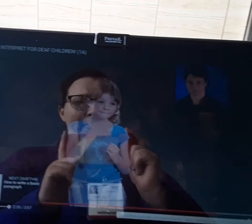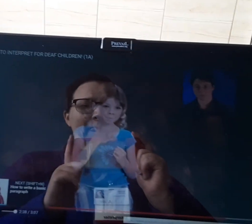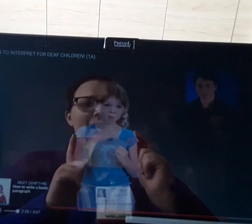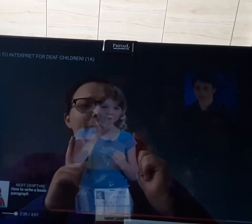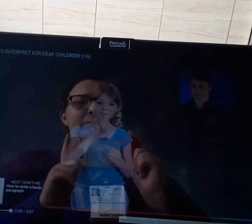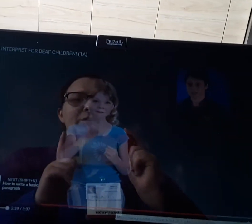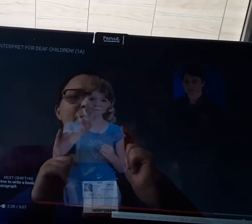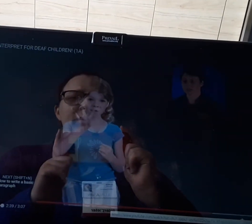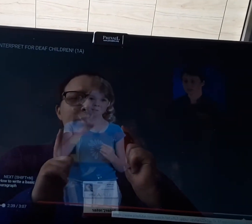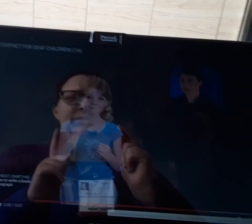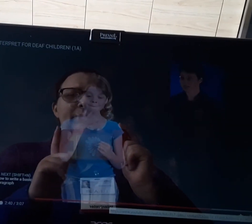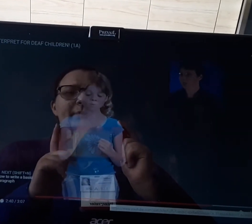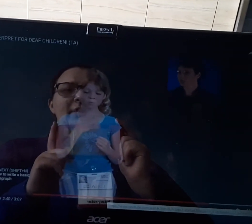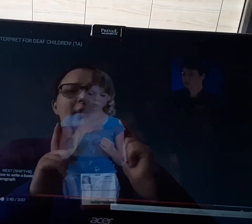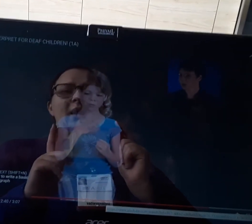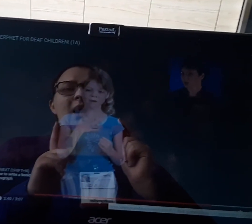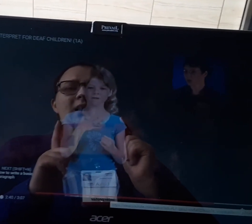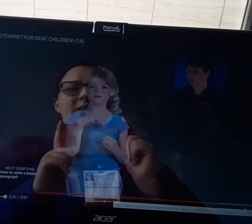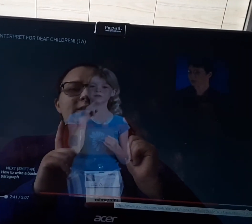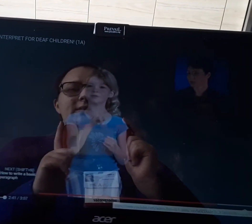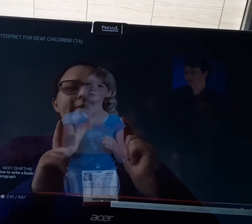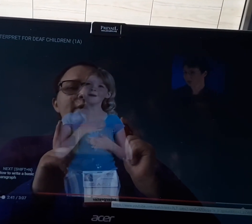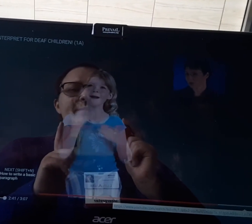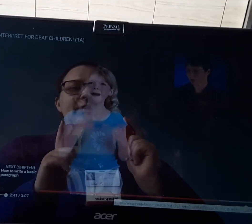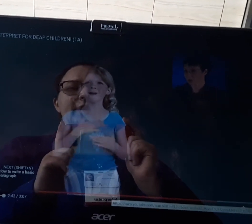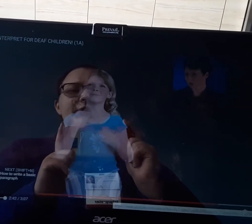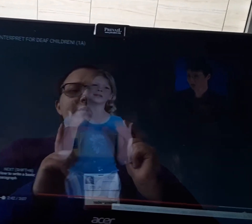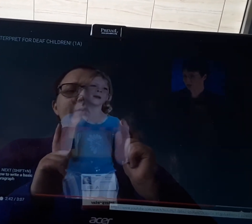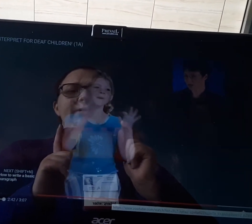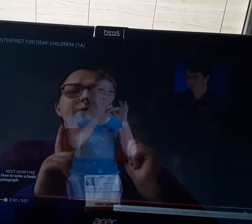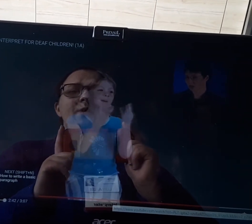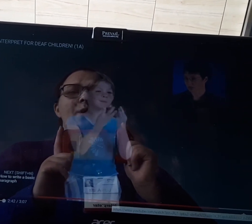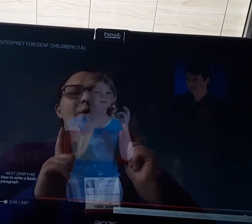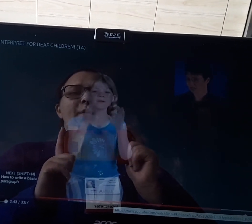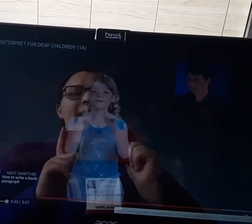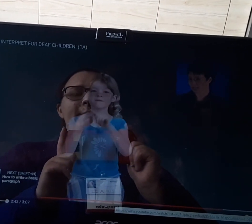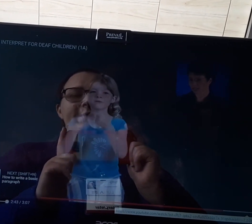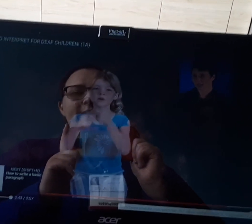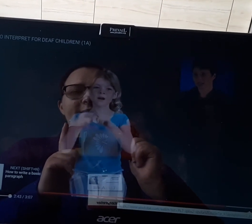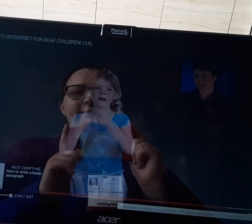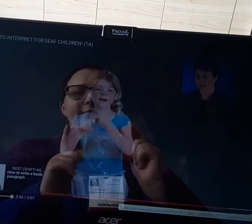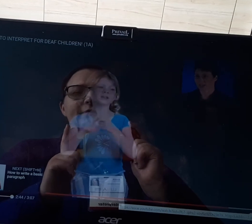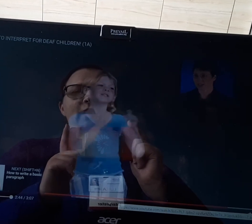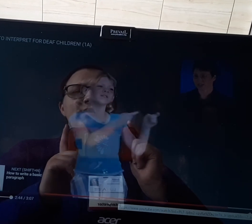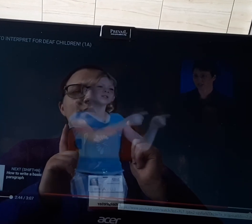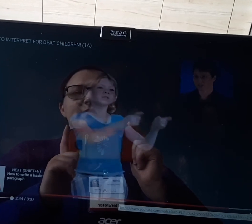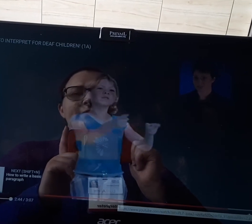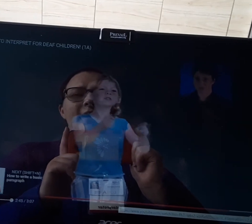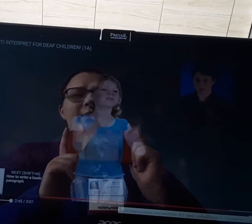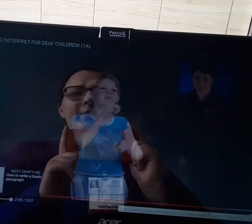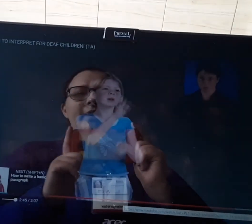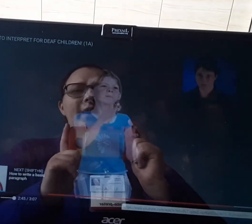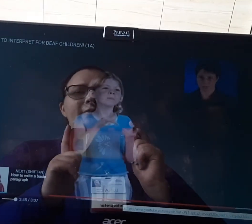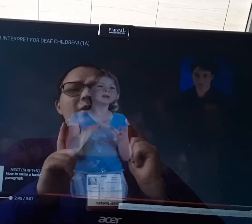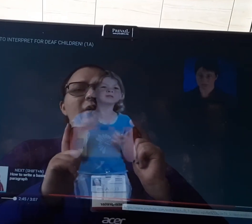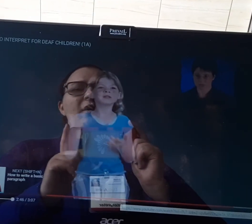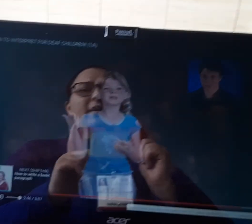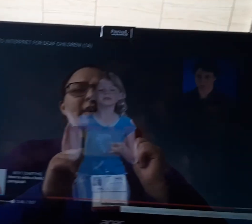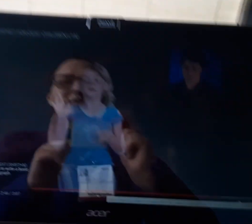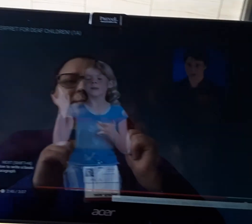She wants to. And on her seventh birthday, she was so happy that her friends and family gave her all kinds of